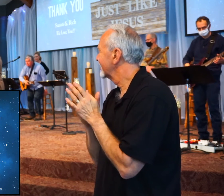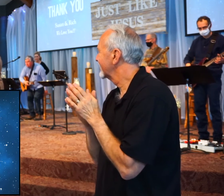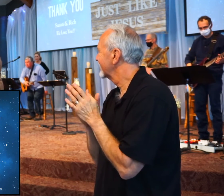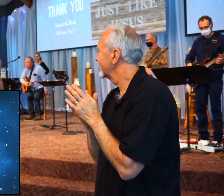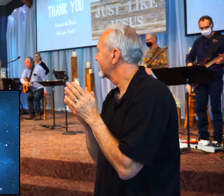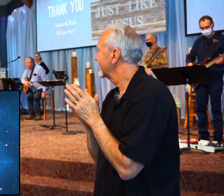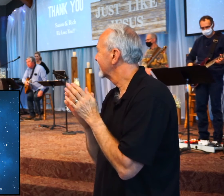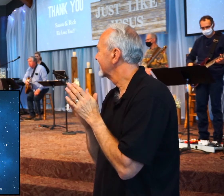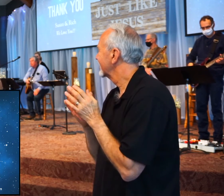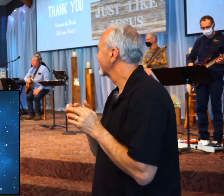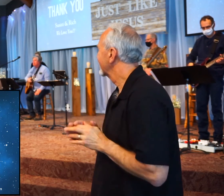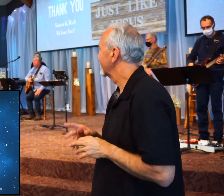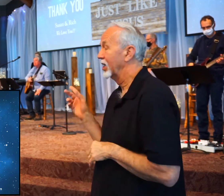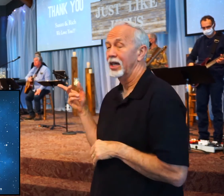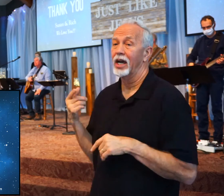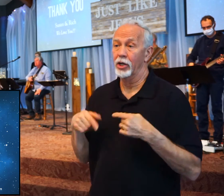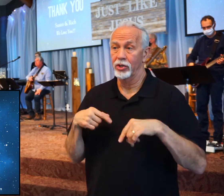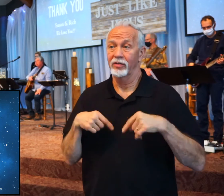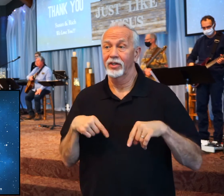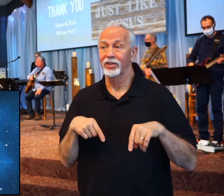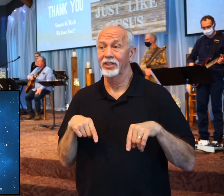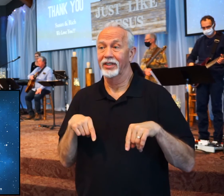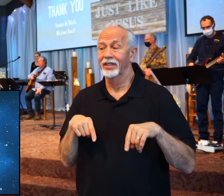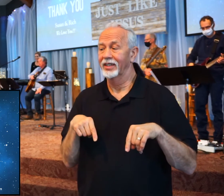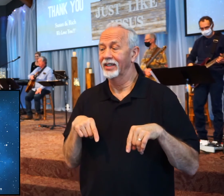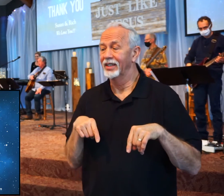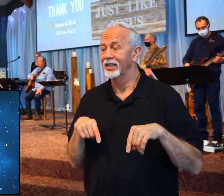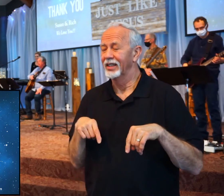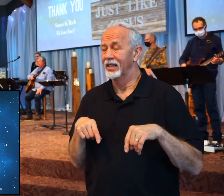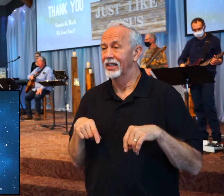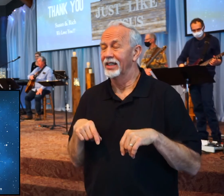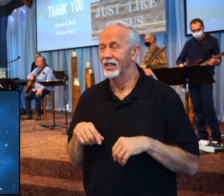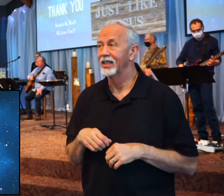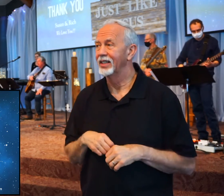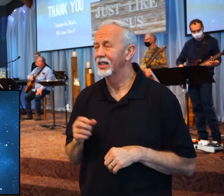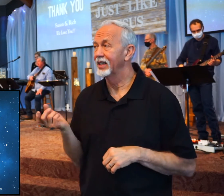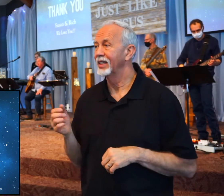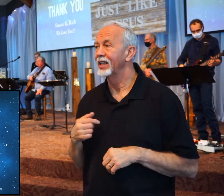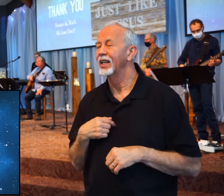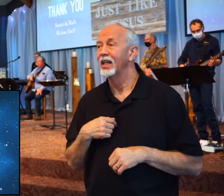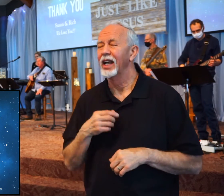Are you nervous at all, Susan? No, Rich is crying. Rich? Well, listen,